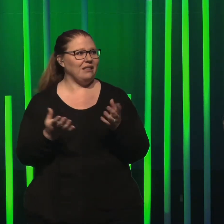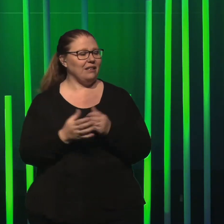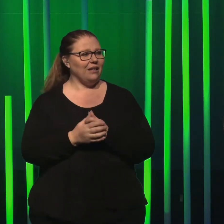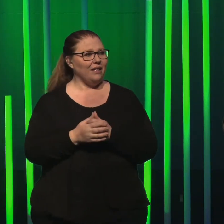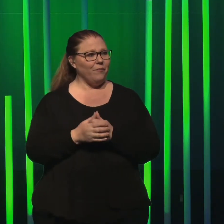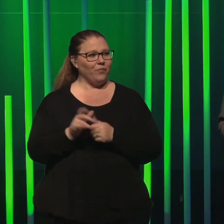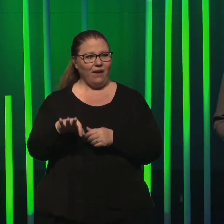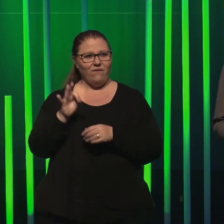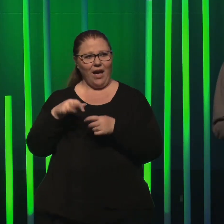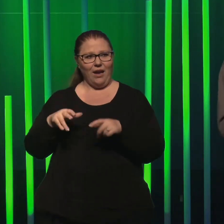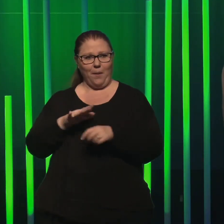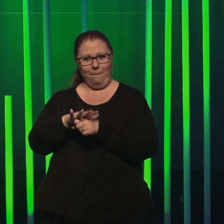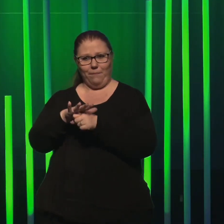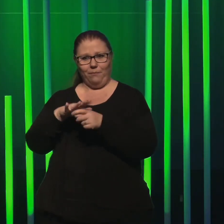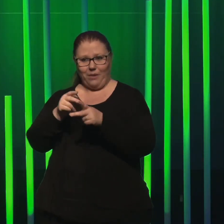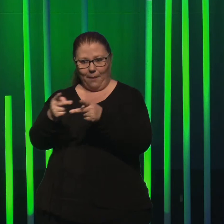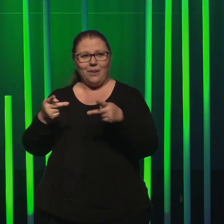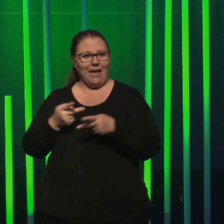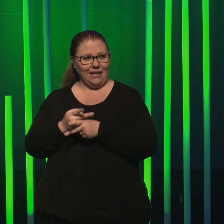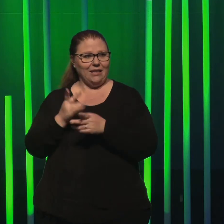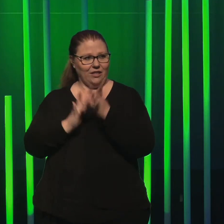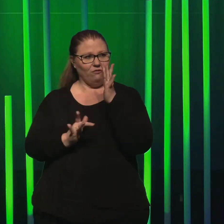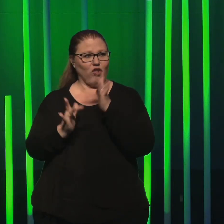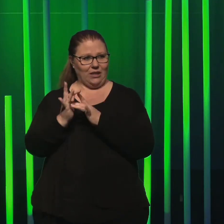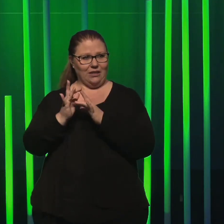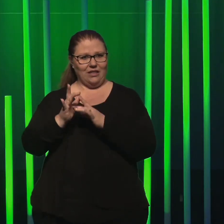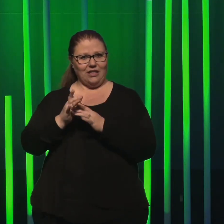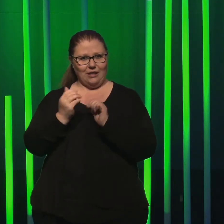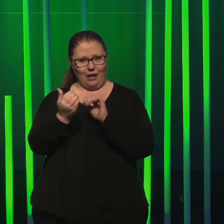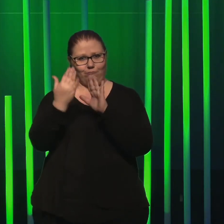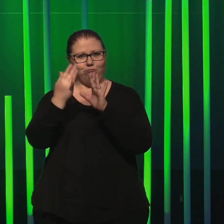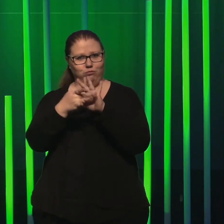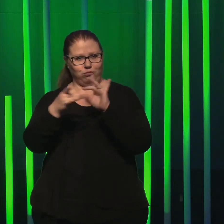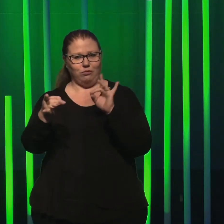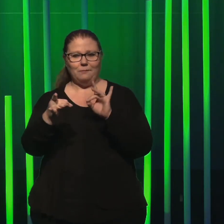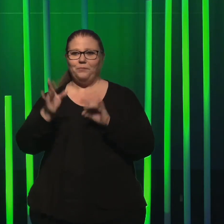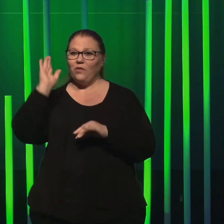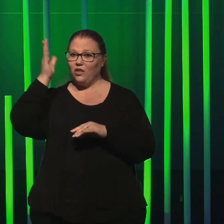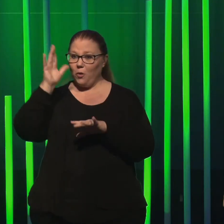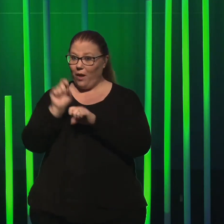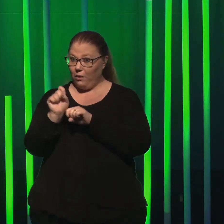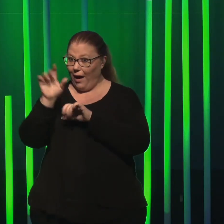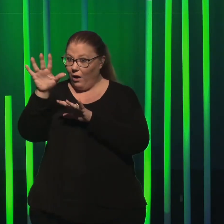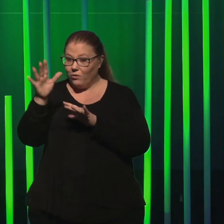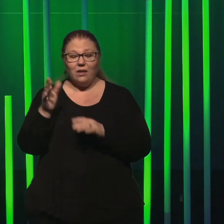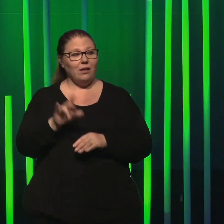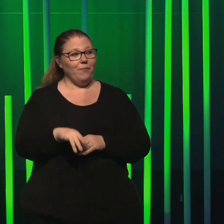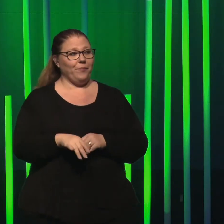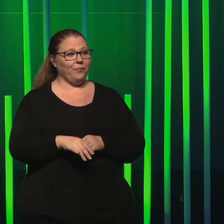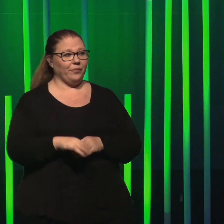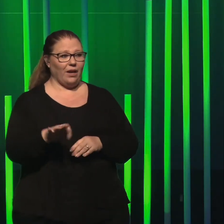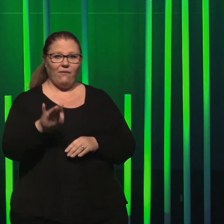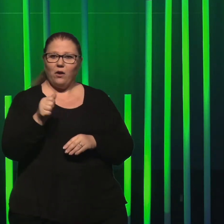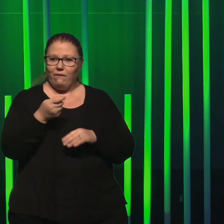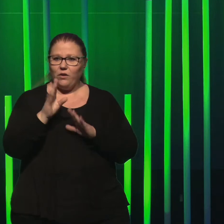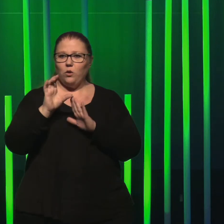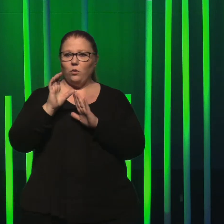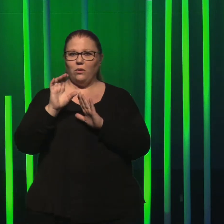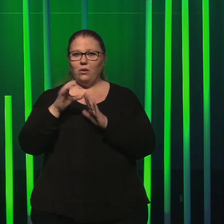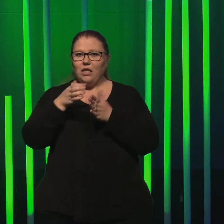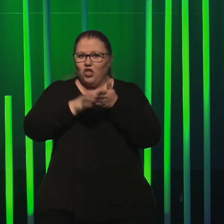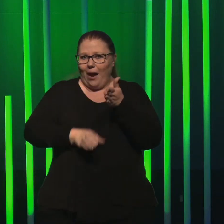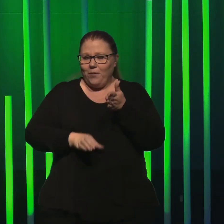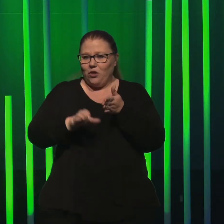kind of elevated them. And so one of the great teachings that we have of Jesus called the Sermon on the Mount, it's found in like a few chapters in this Gospel